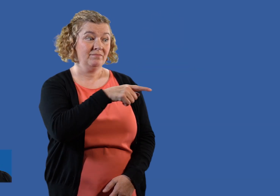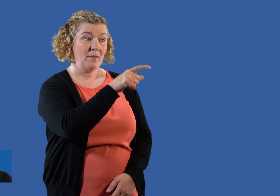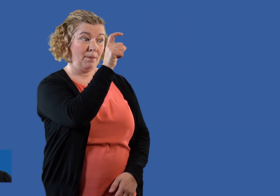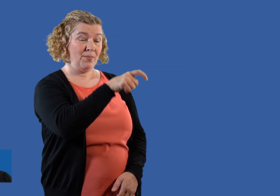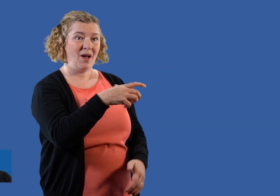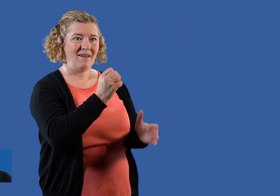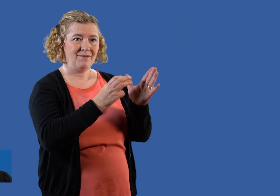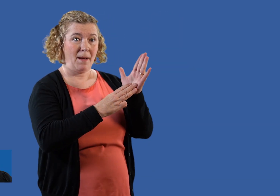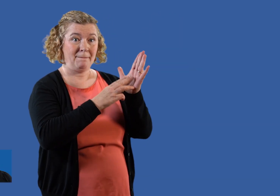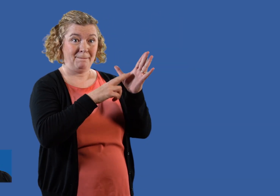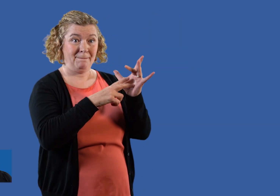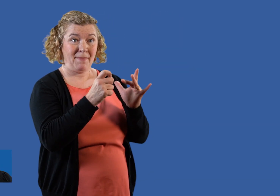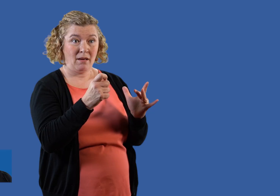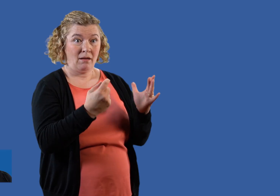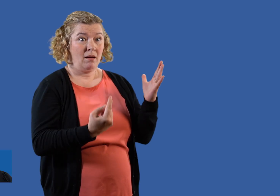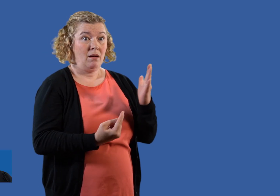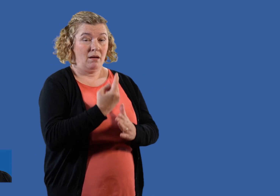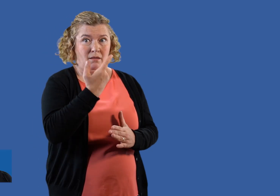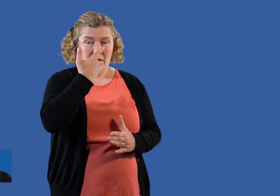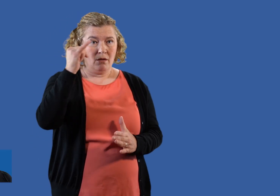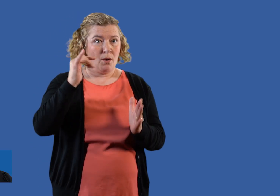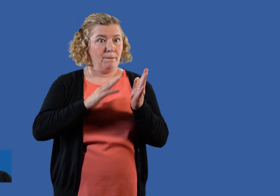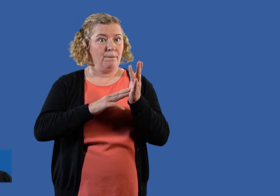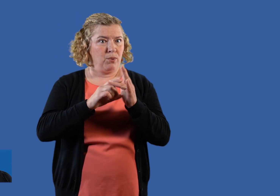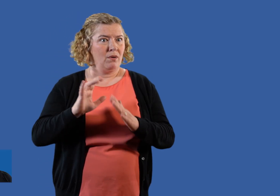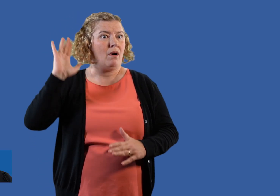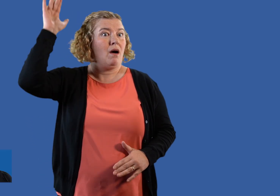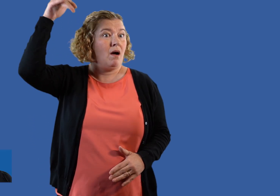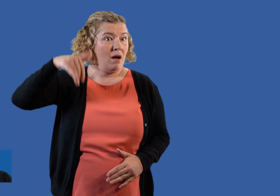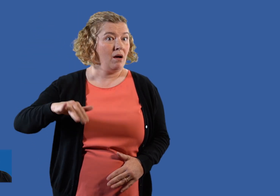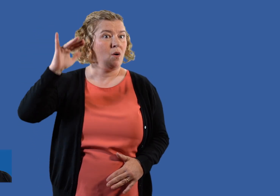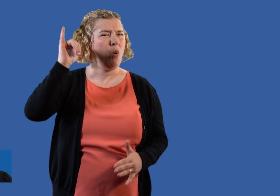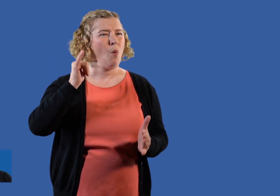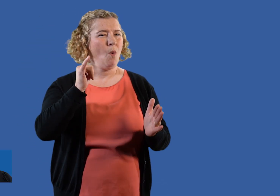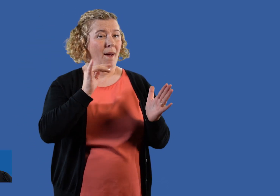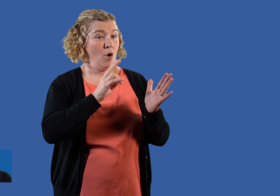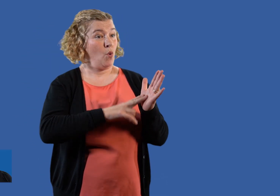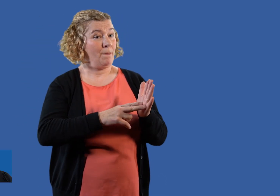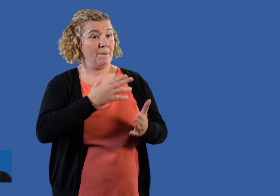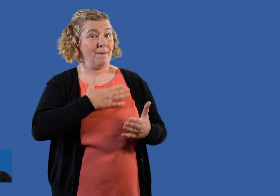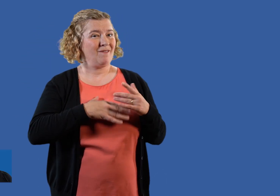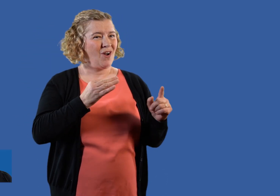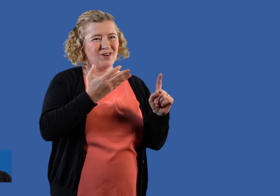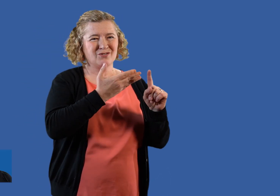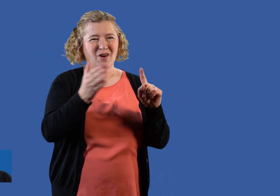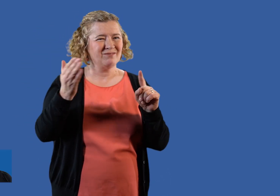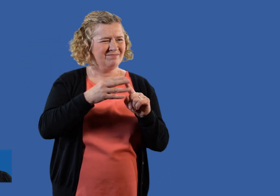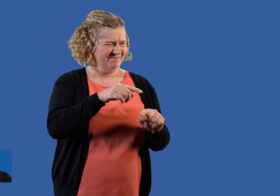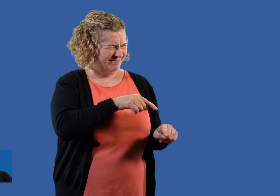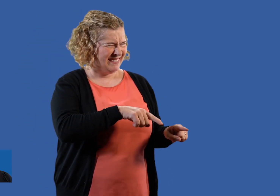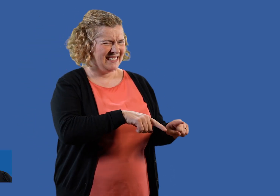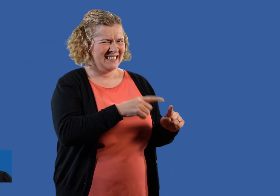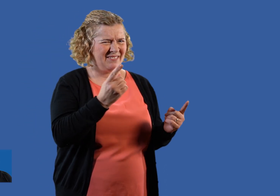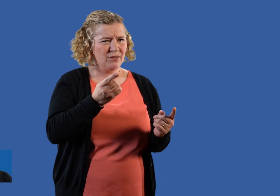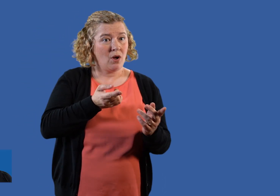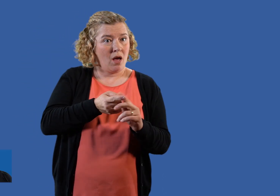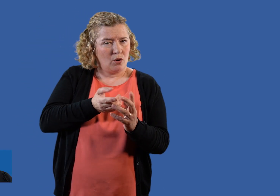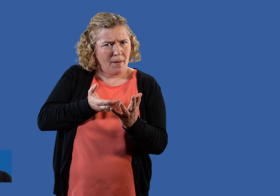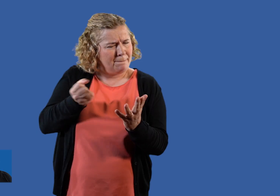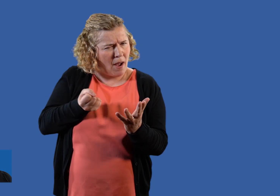So the person must have manic episodes that include shifts of mood or behaviours that differ from their normal behaviour. And these must